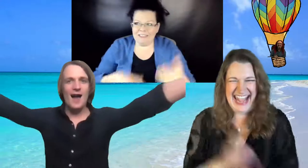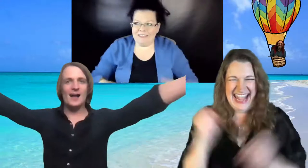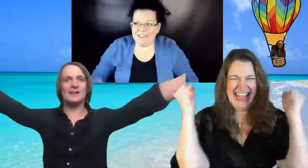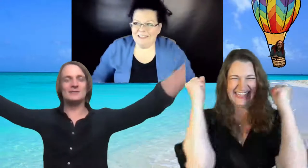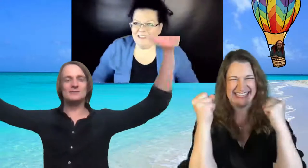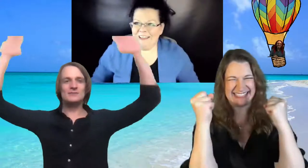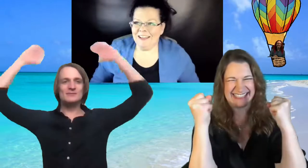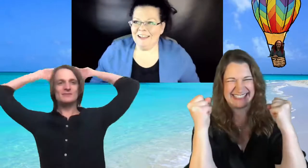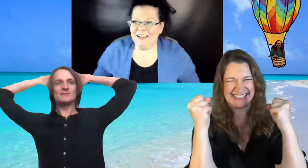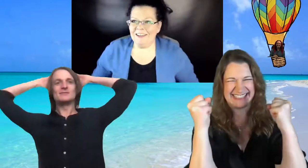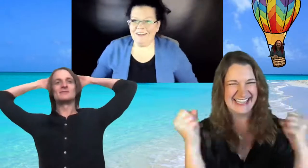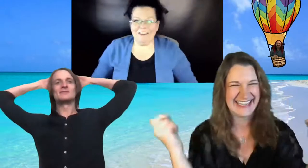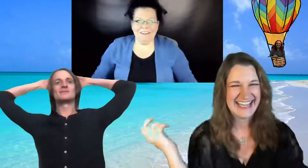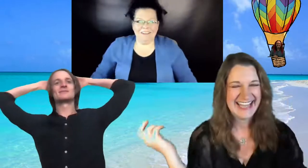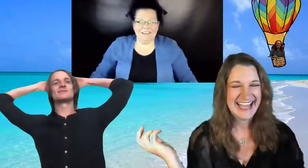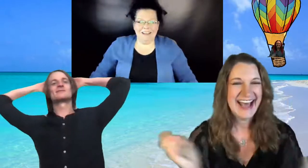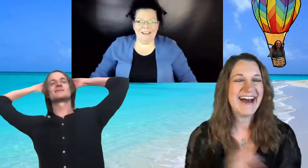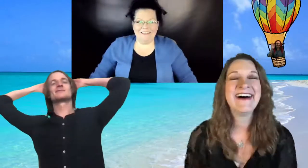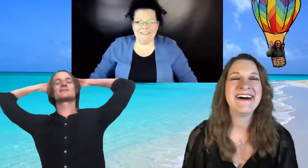Yes.